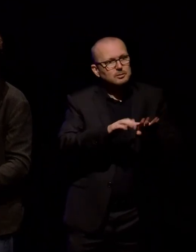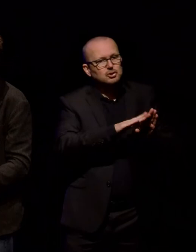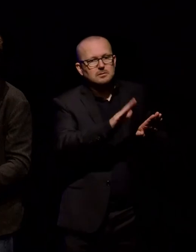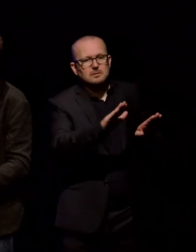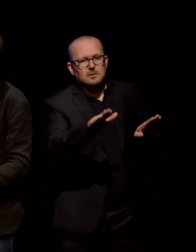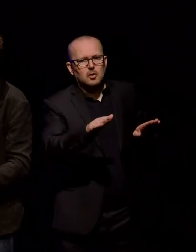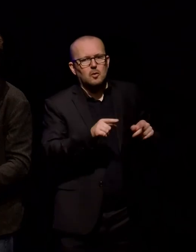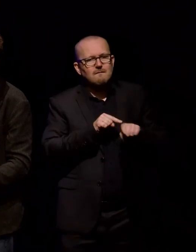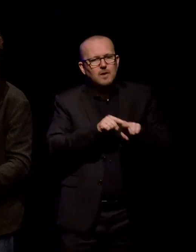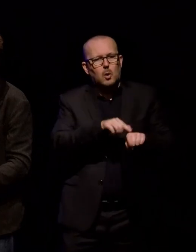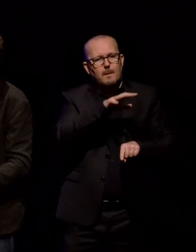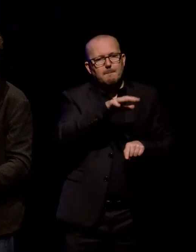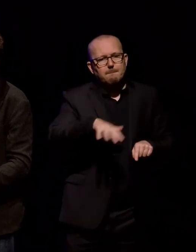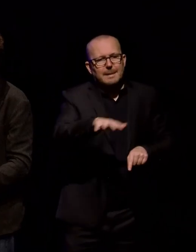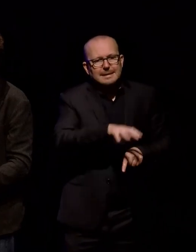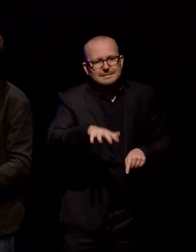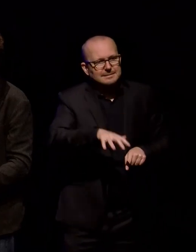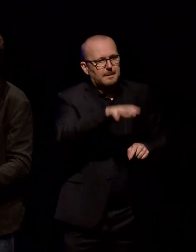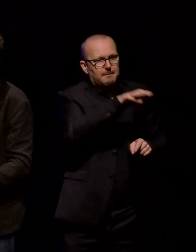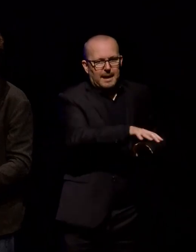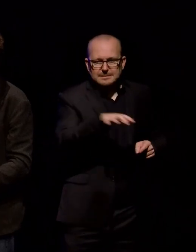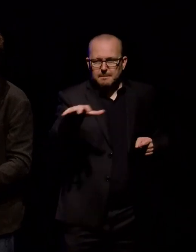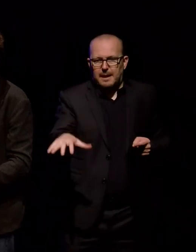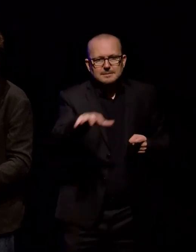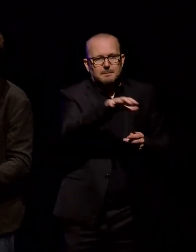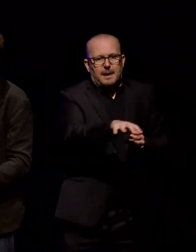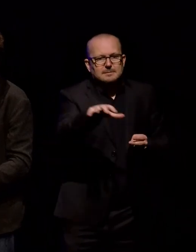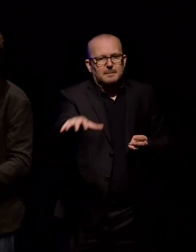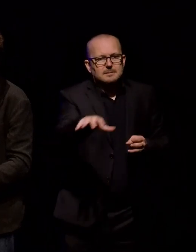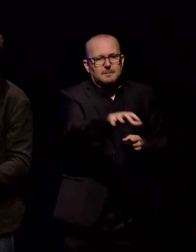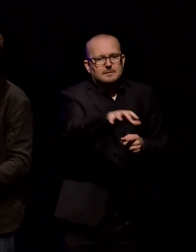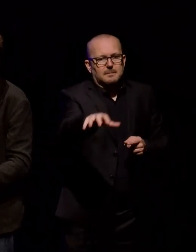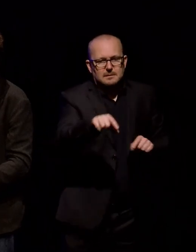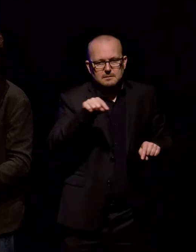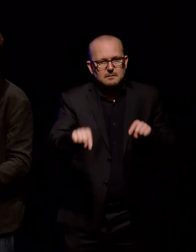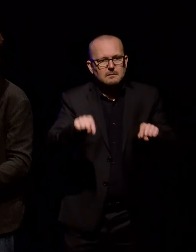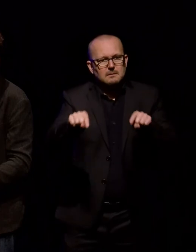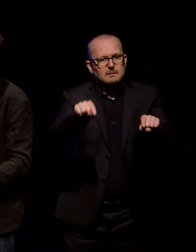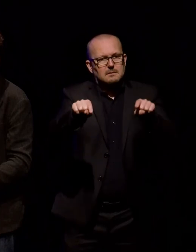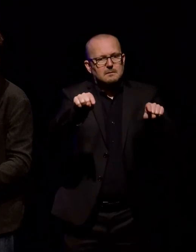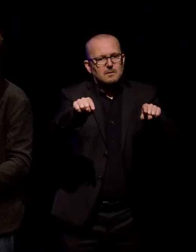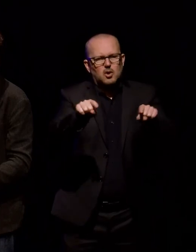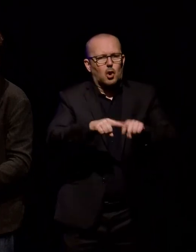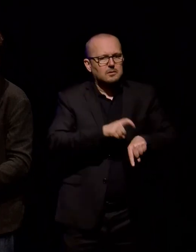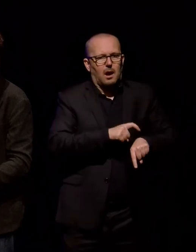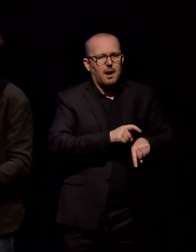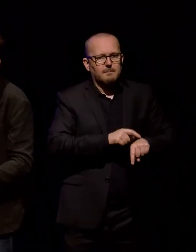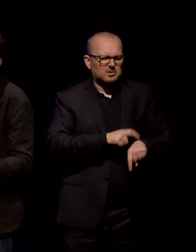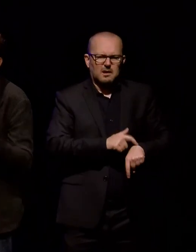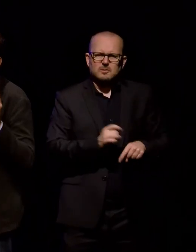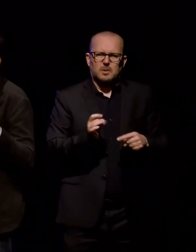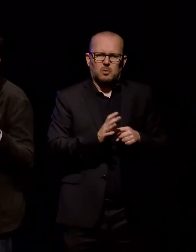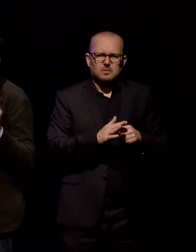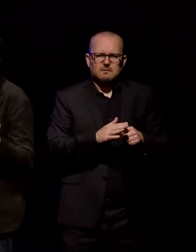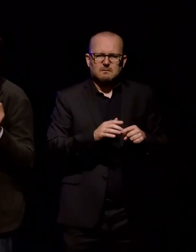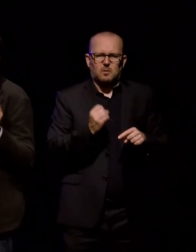around Maningrida and the artworks that responded to those places. So that is what we reflected in the digital resource.